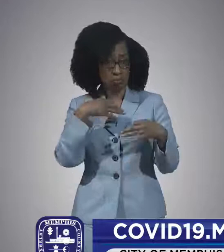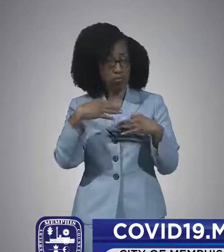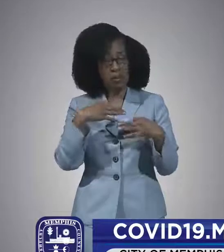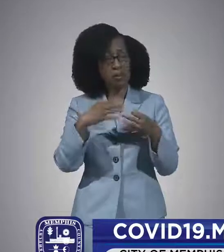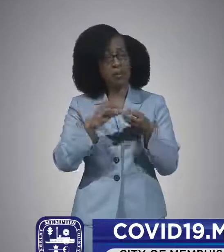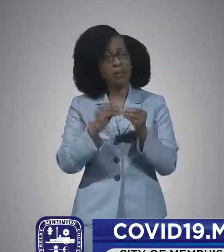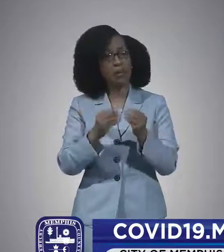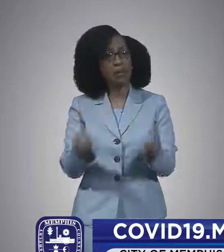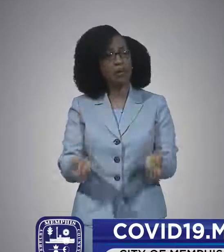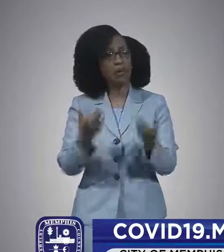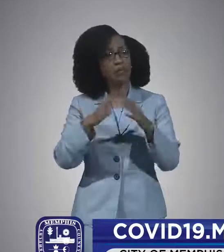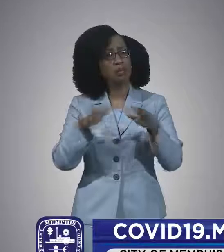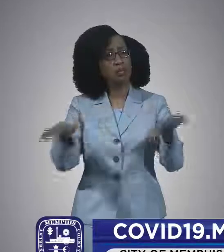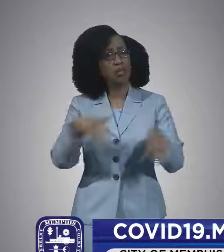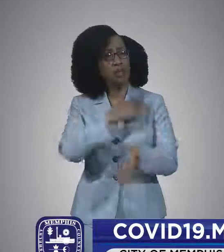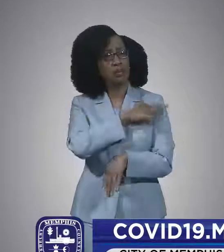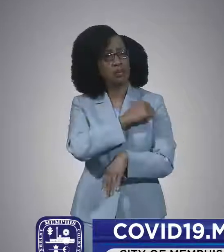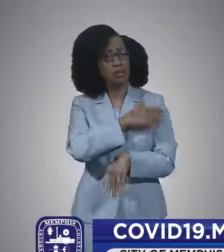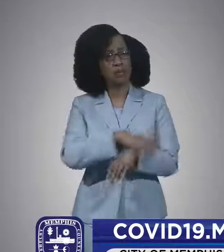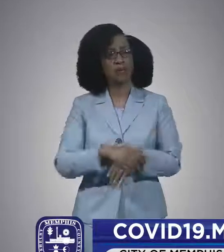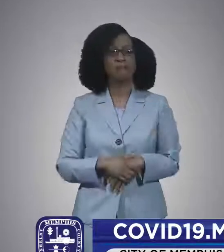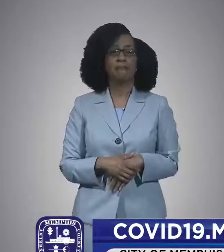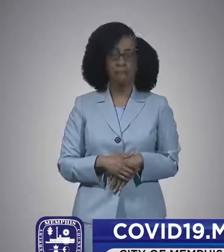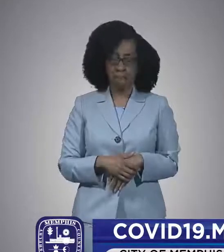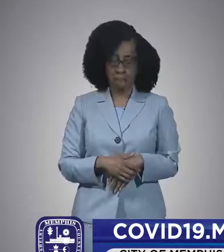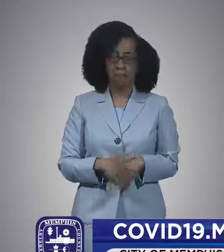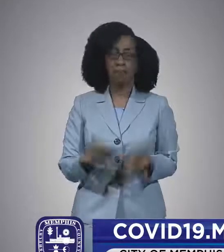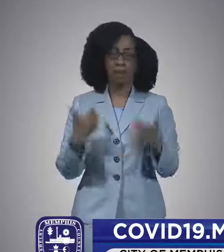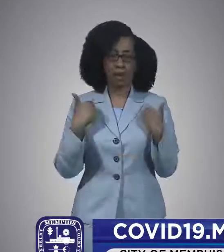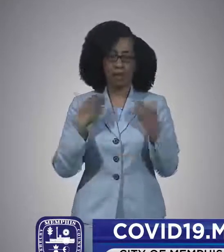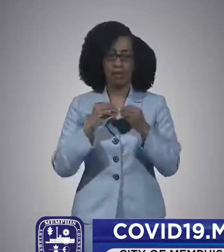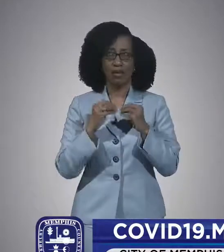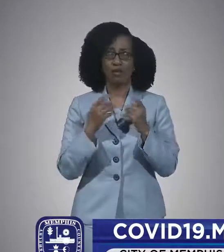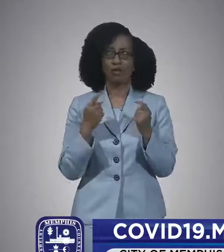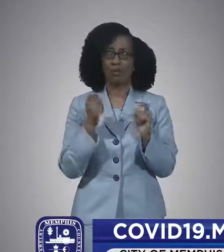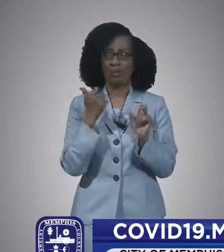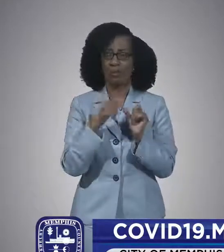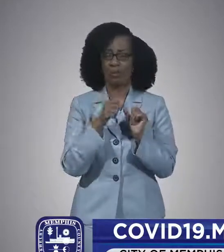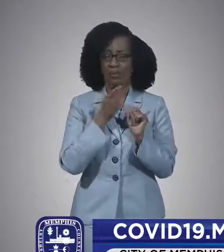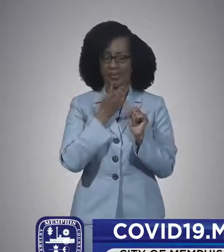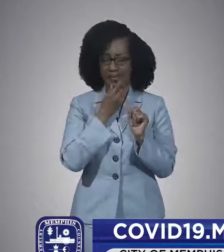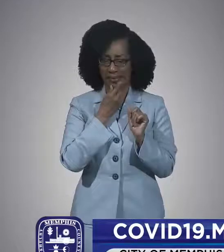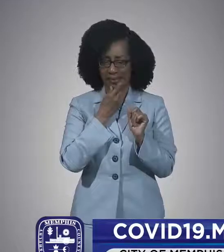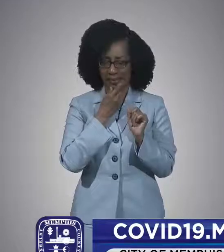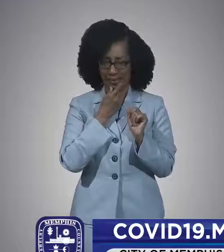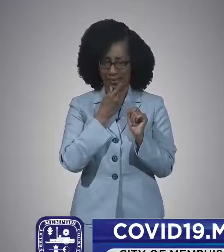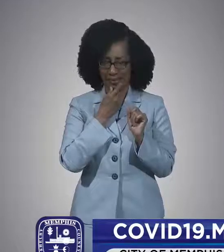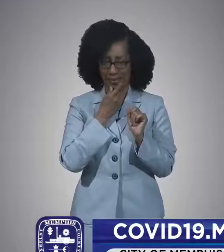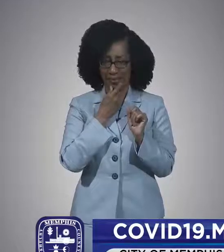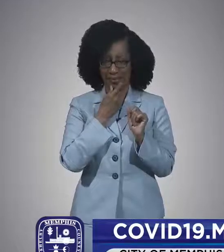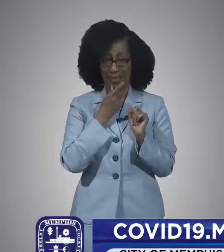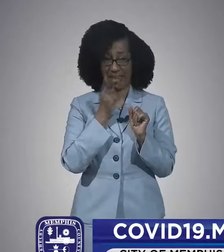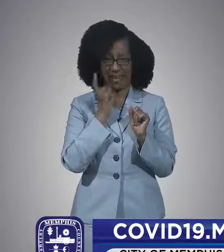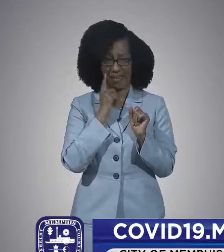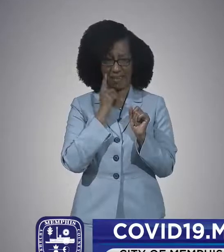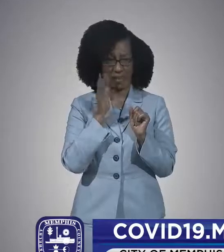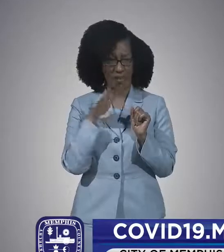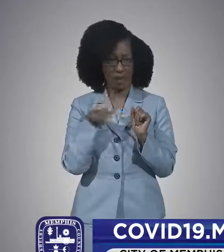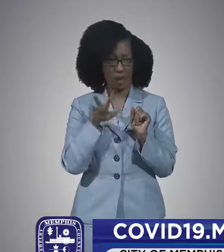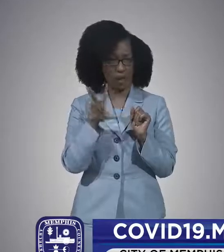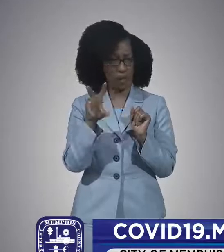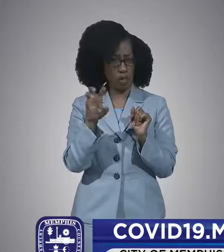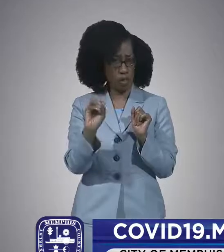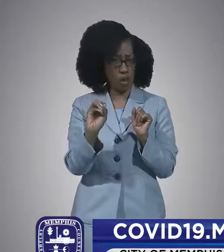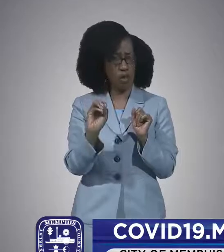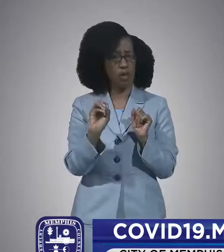numbers? We do have the number, and now I'm trying to draw from my memory. I believe we had about 30 cases